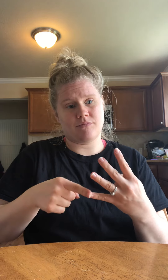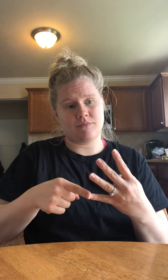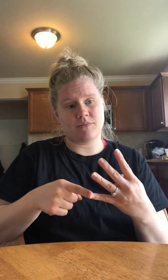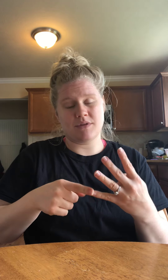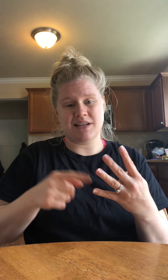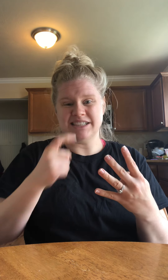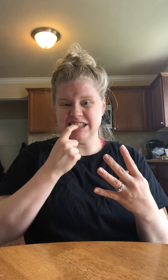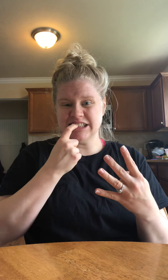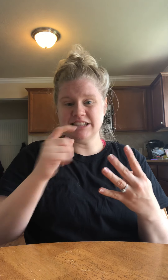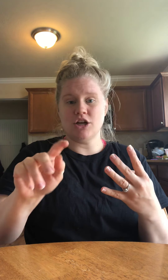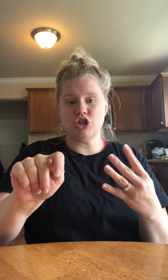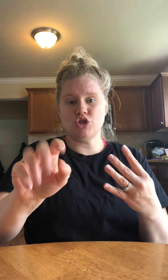tooth,